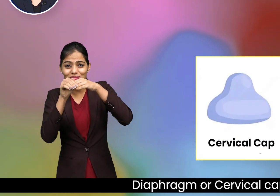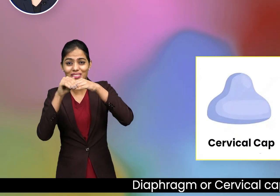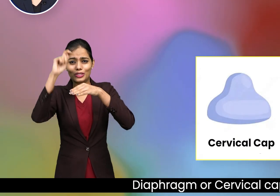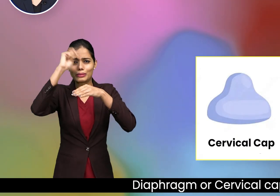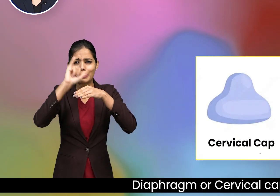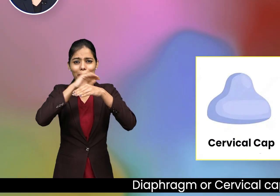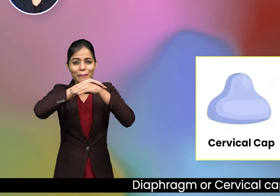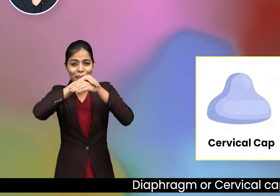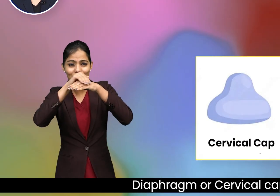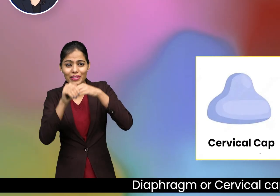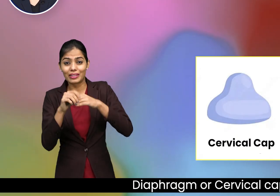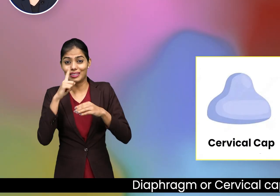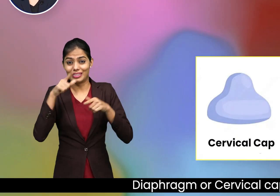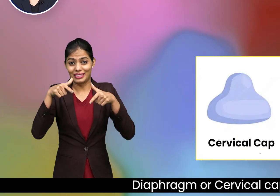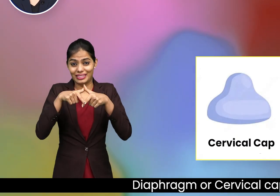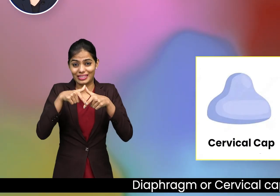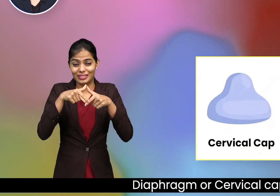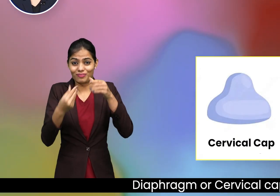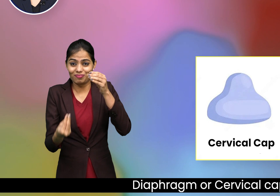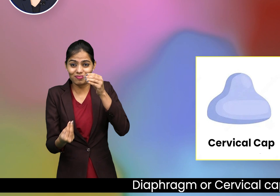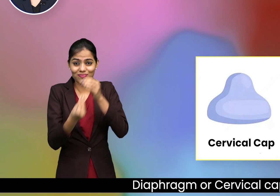Diaphragm or cervical cap.